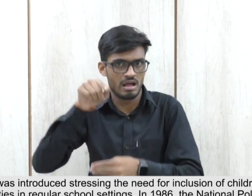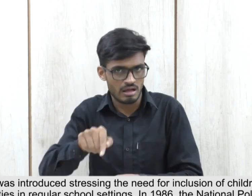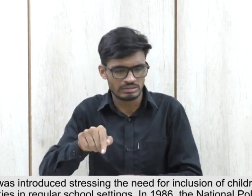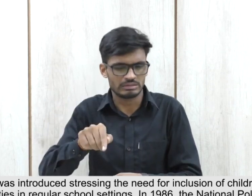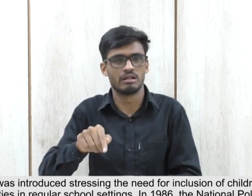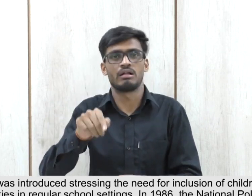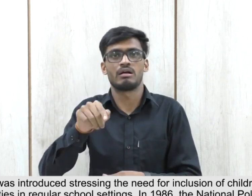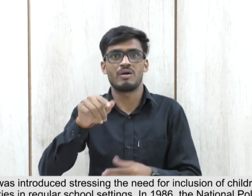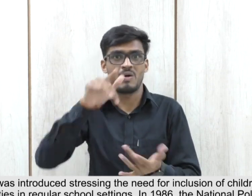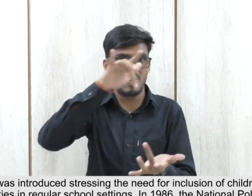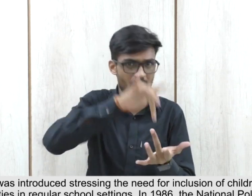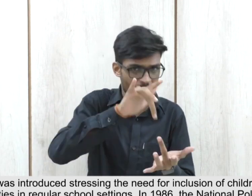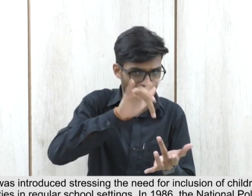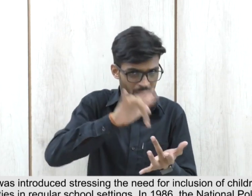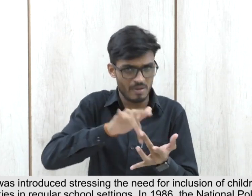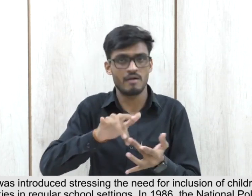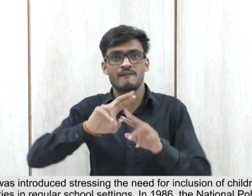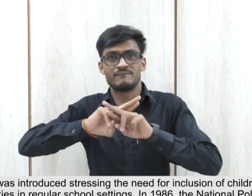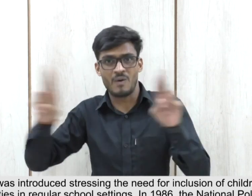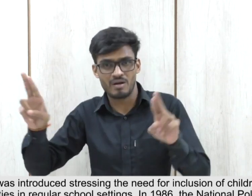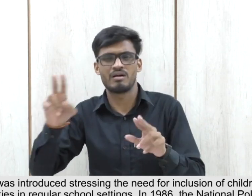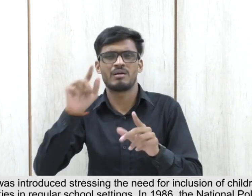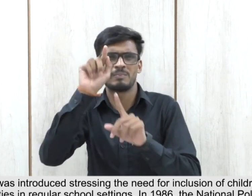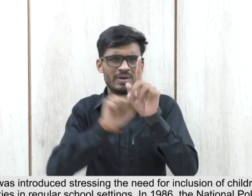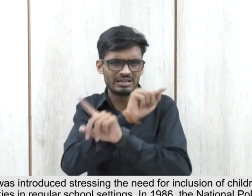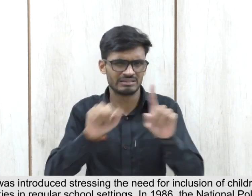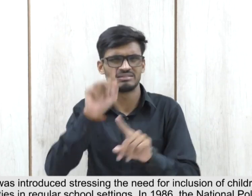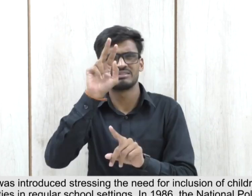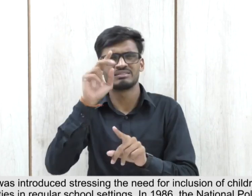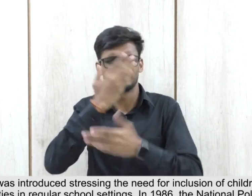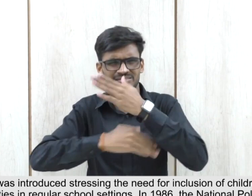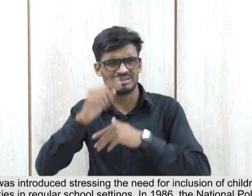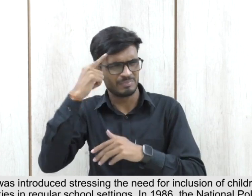stressing the need for inclusion of children with mild and moderate disabilities in regular school settings.